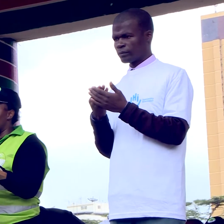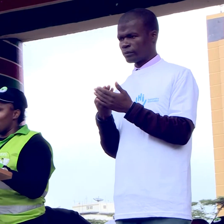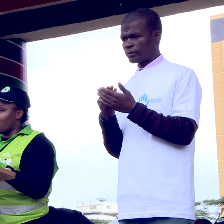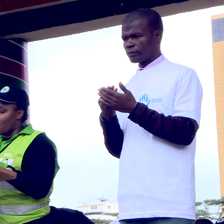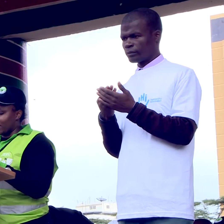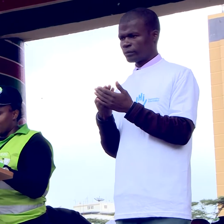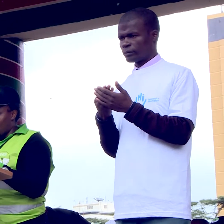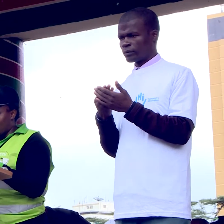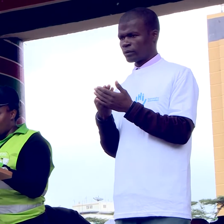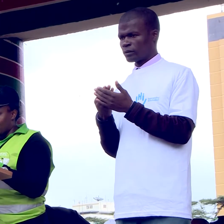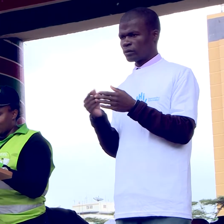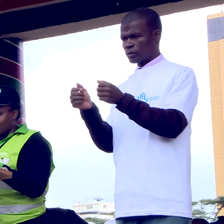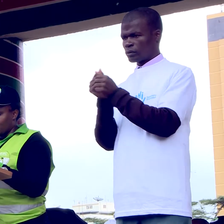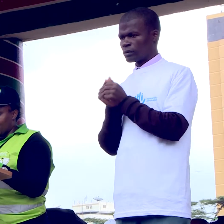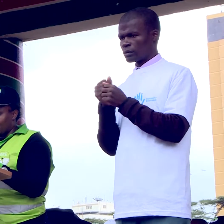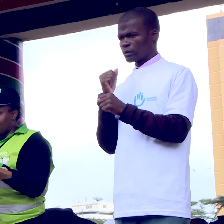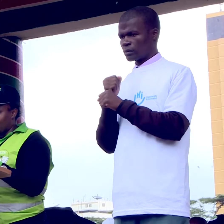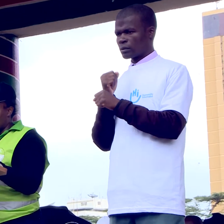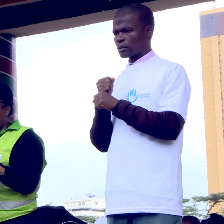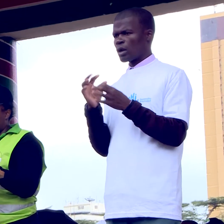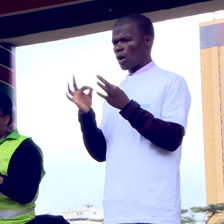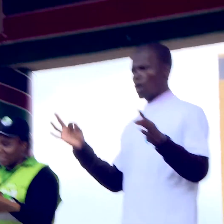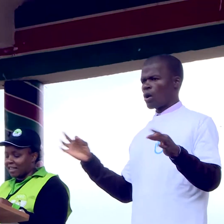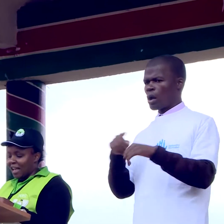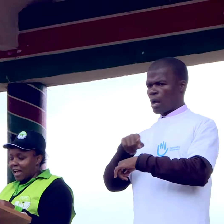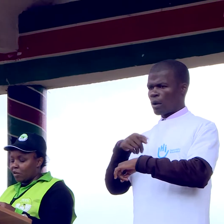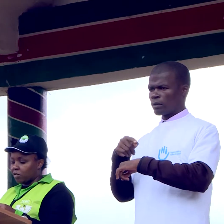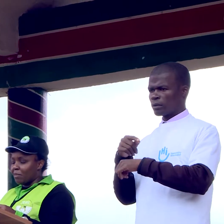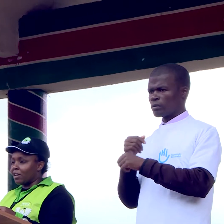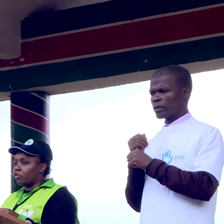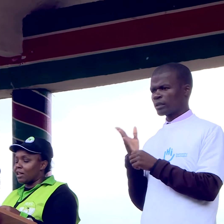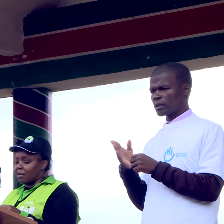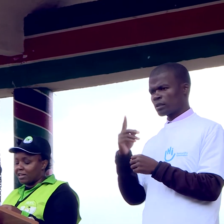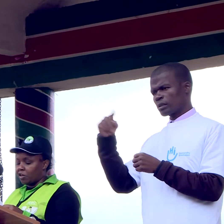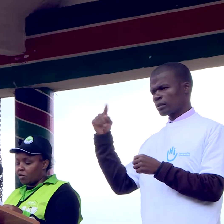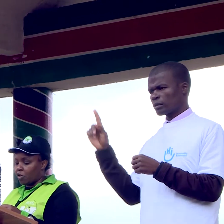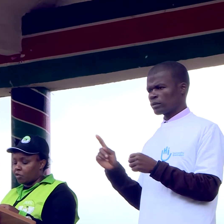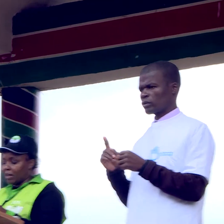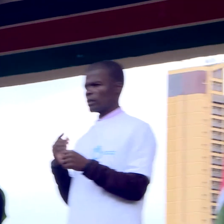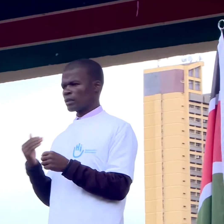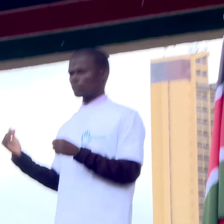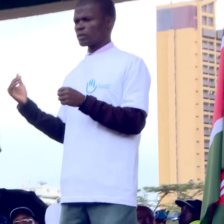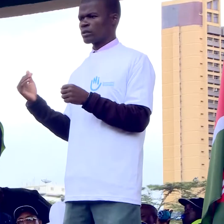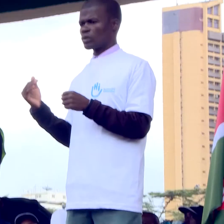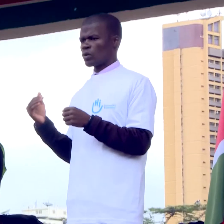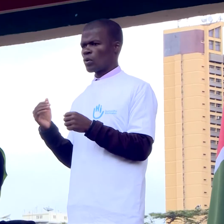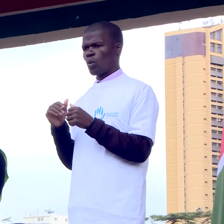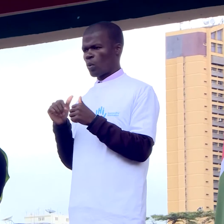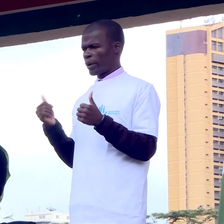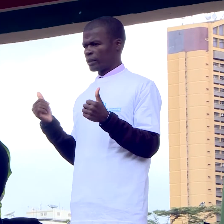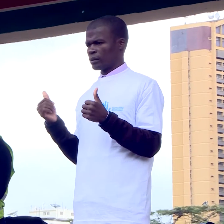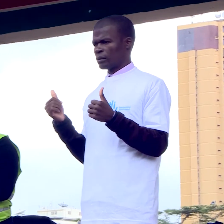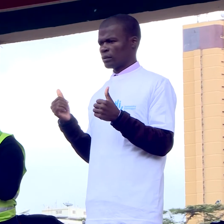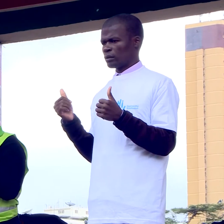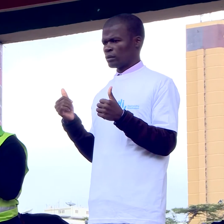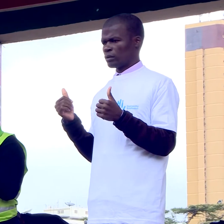Partnership for working long hours to make this a success, and also making sure that the materials got where they were on time. I also wish